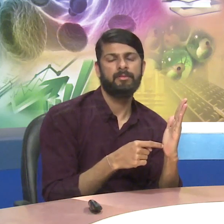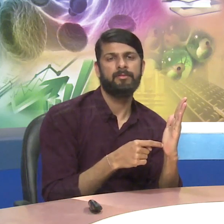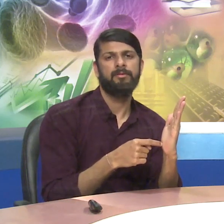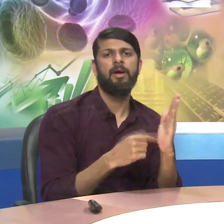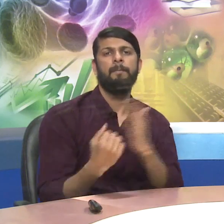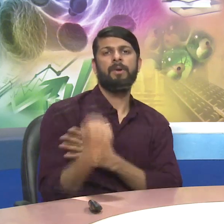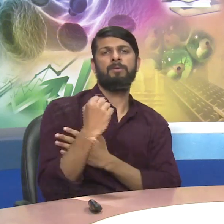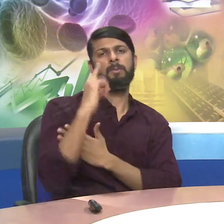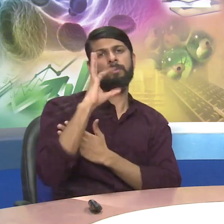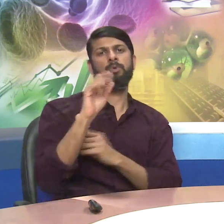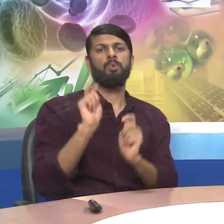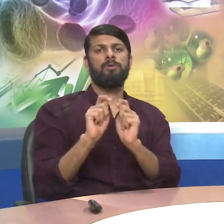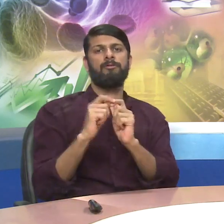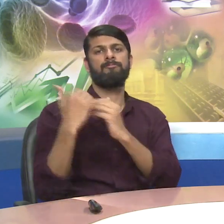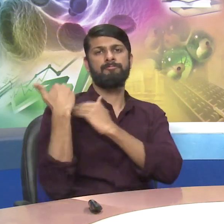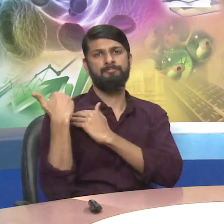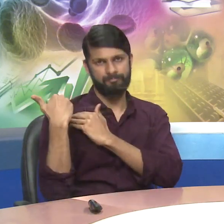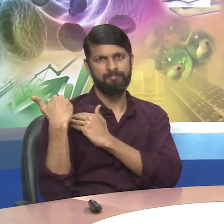is important.